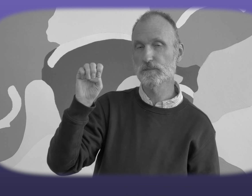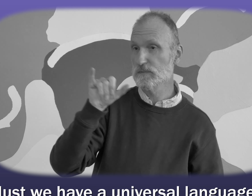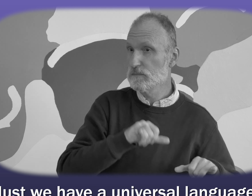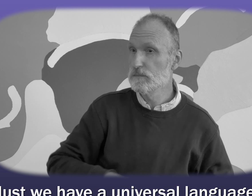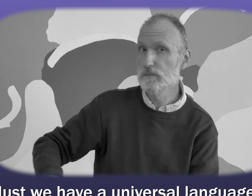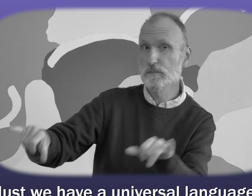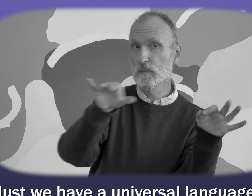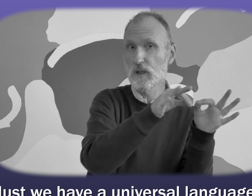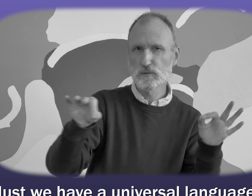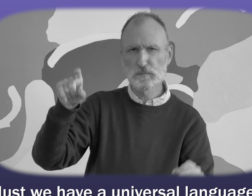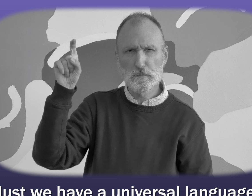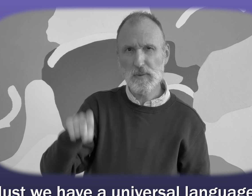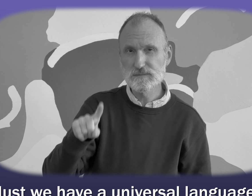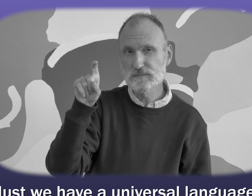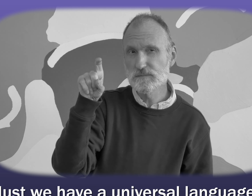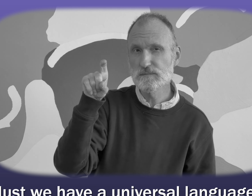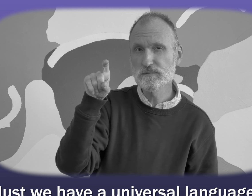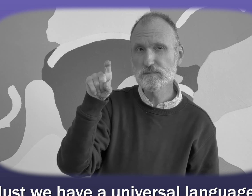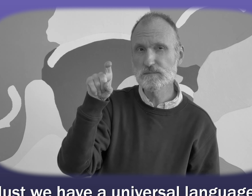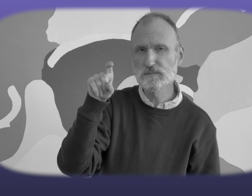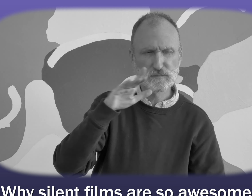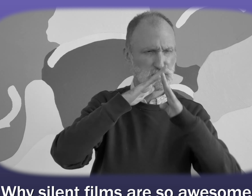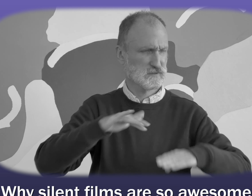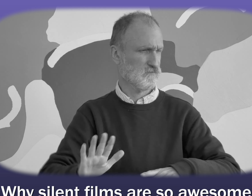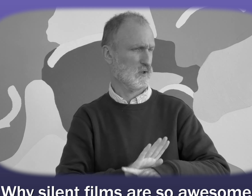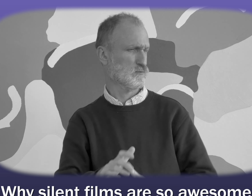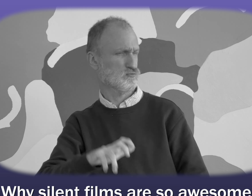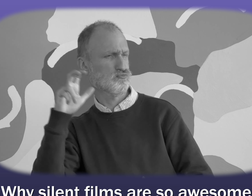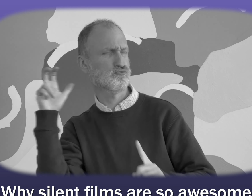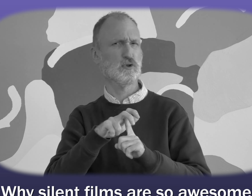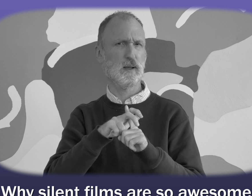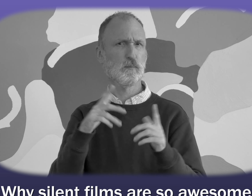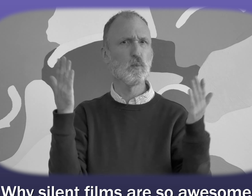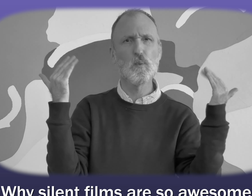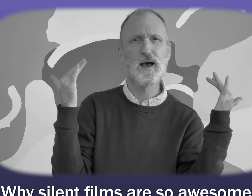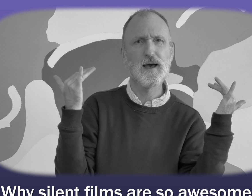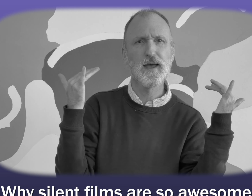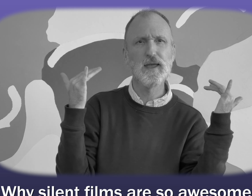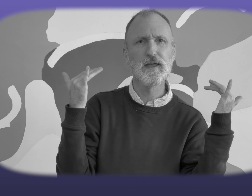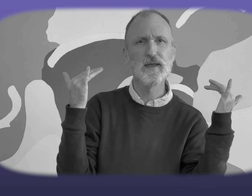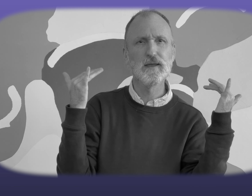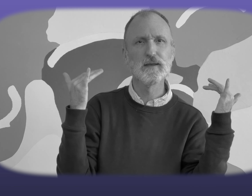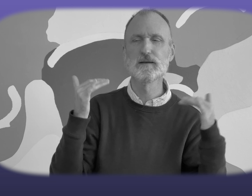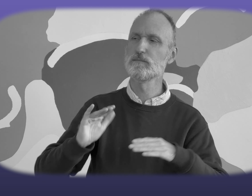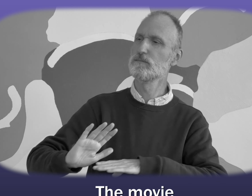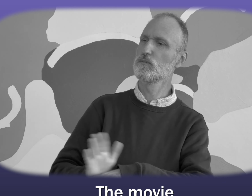Must we have a universal language? Why silent films are so awesome!